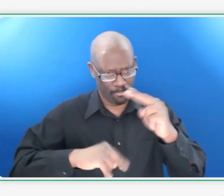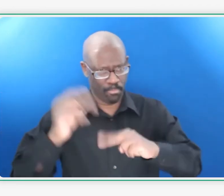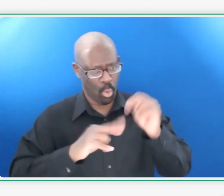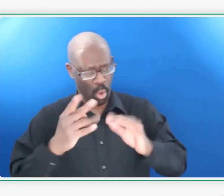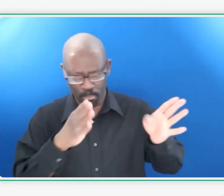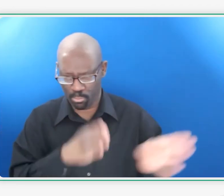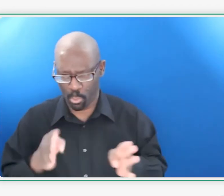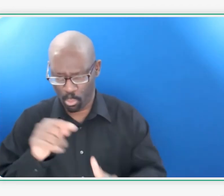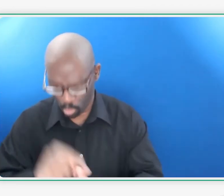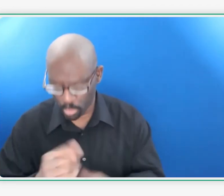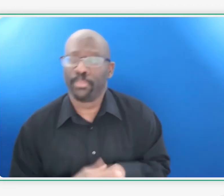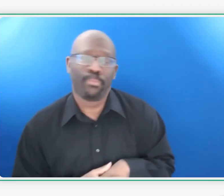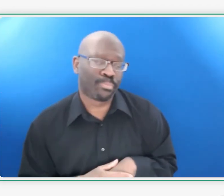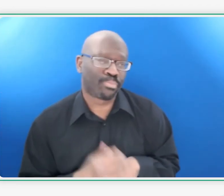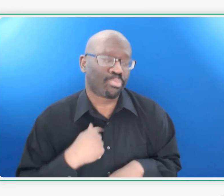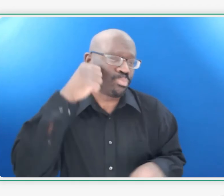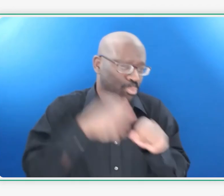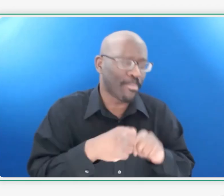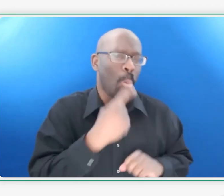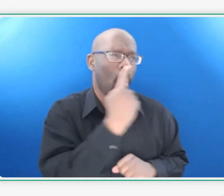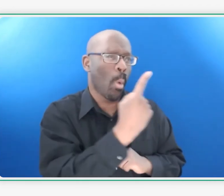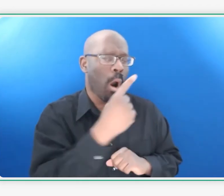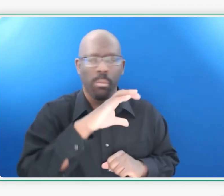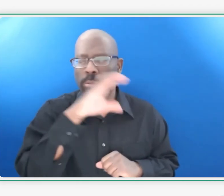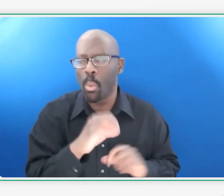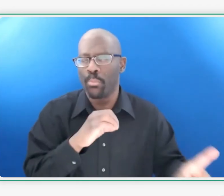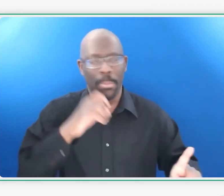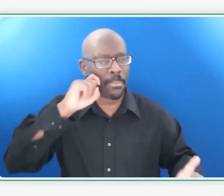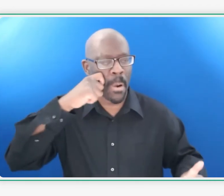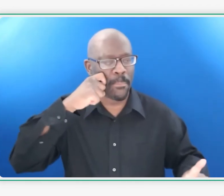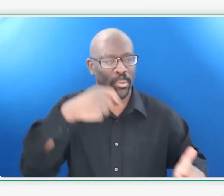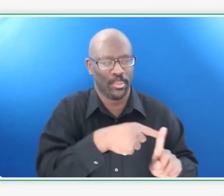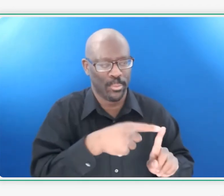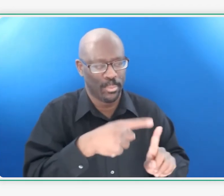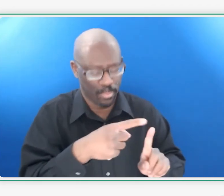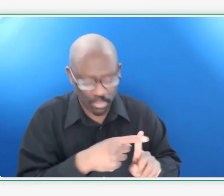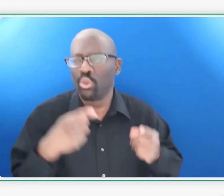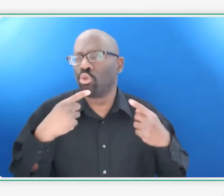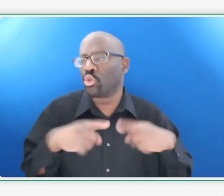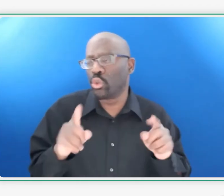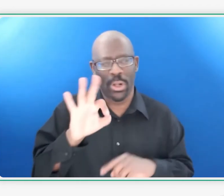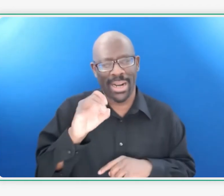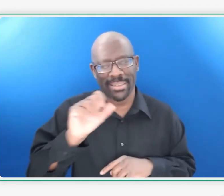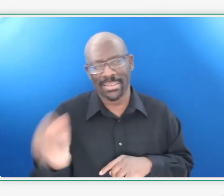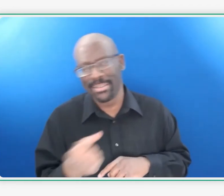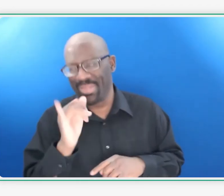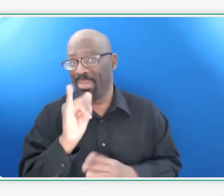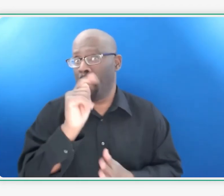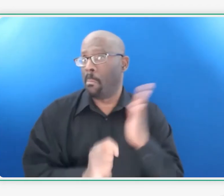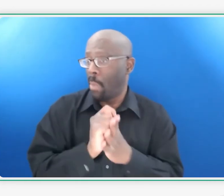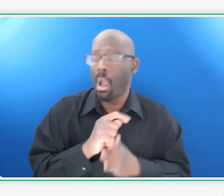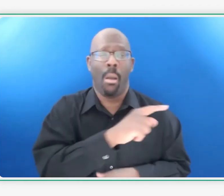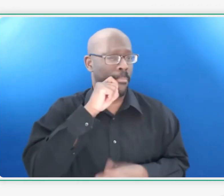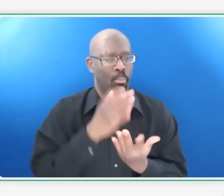You can also start to figure out how to get alternative revenue streams and apply those as well. So, one company that's a great example of this